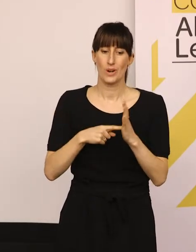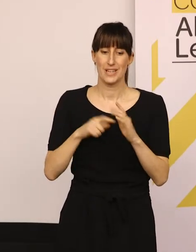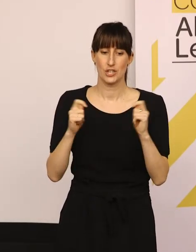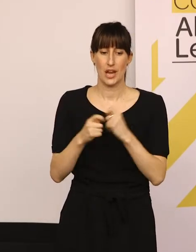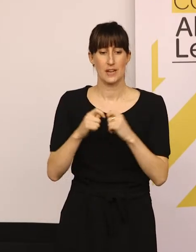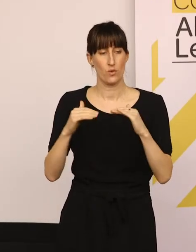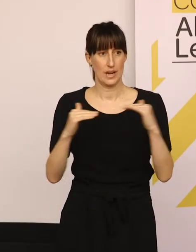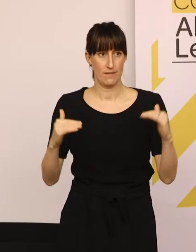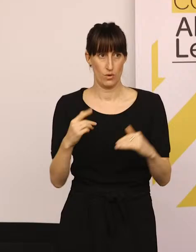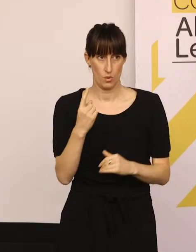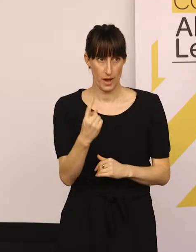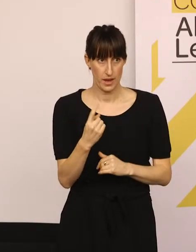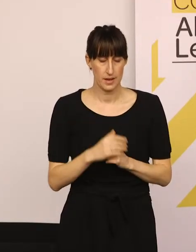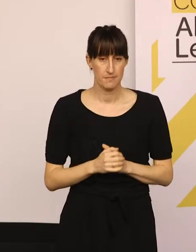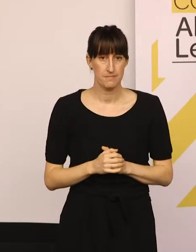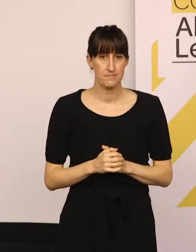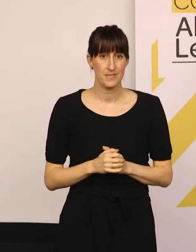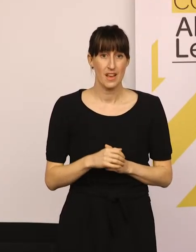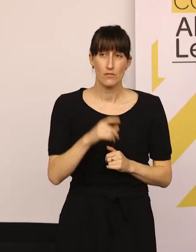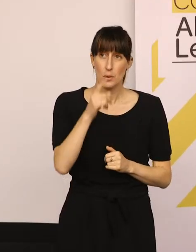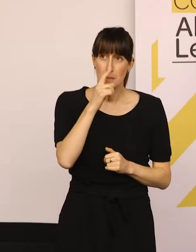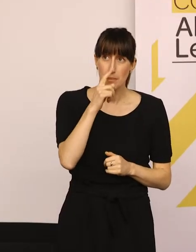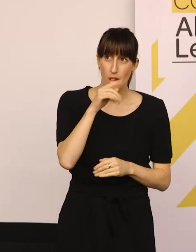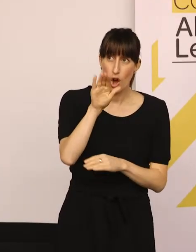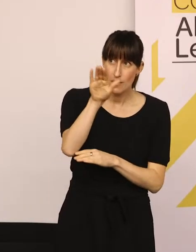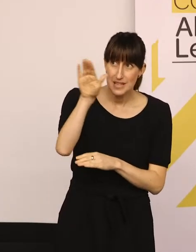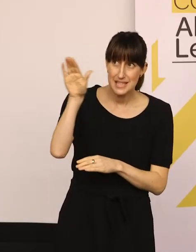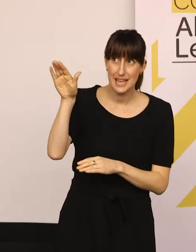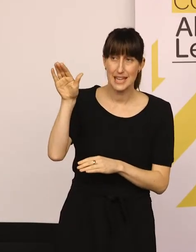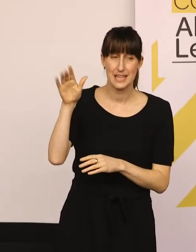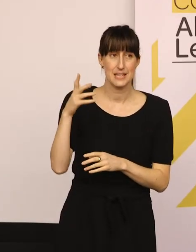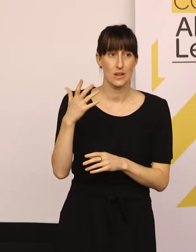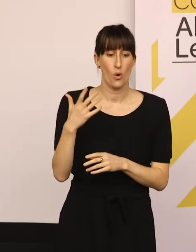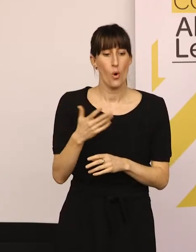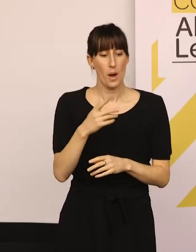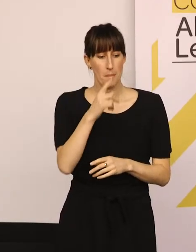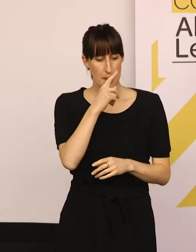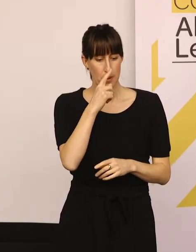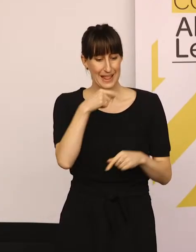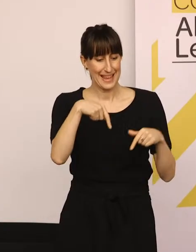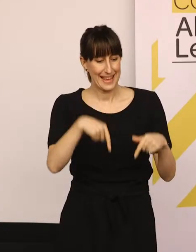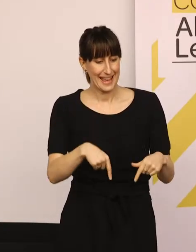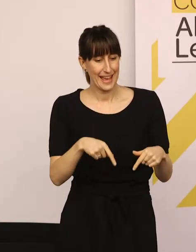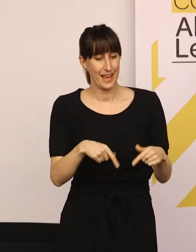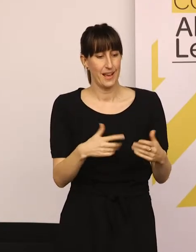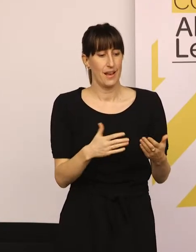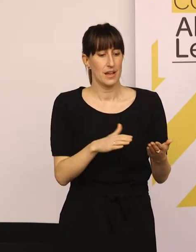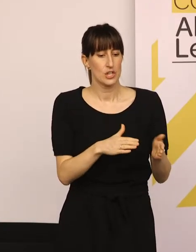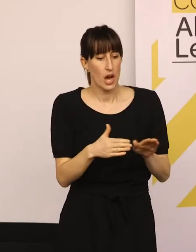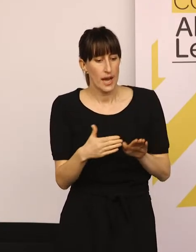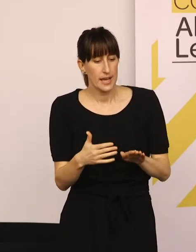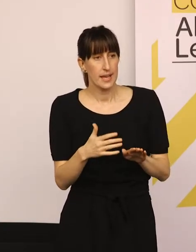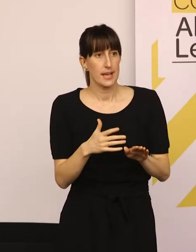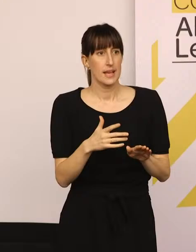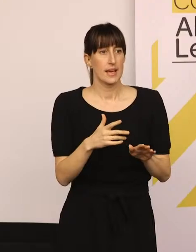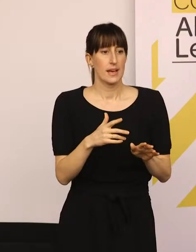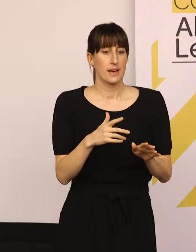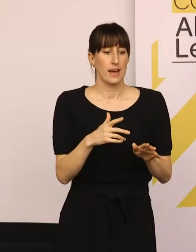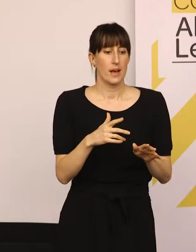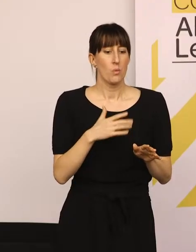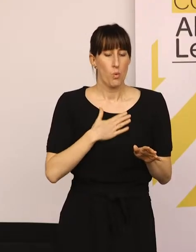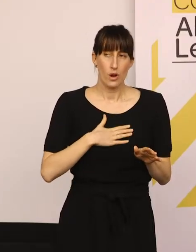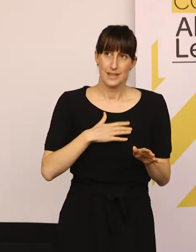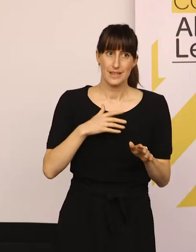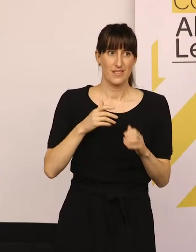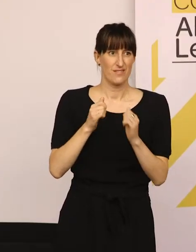at the border. And what I would say to loved ones who are in this situation and have got relatives or friends coming back from overseas is there is still